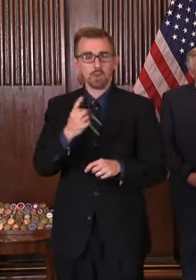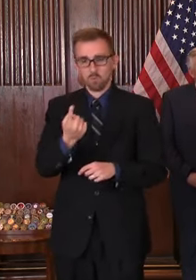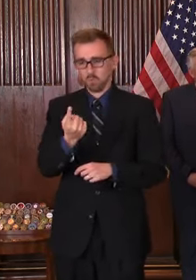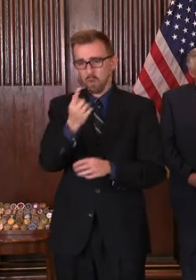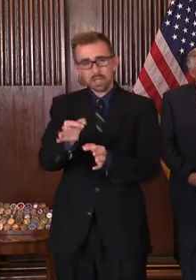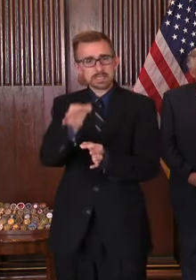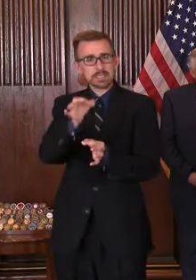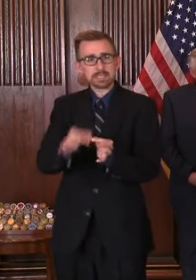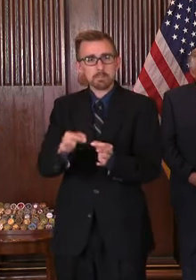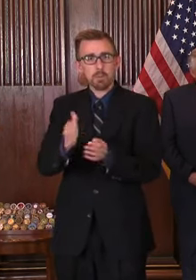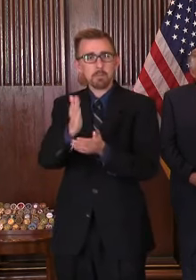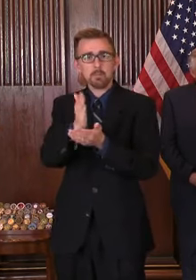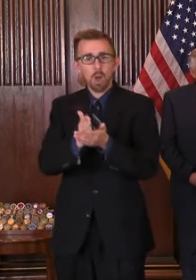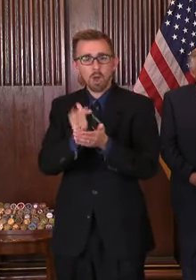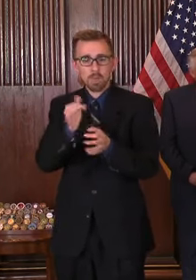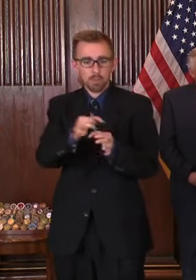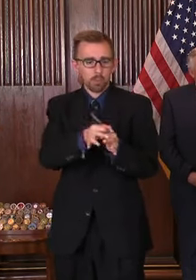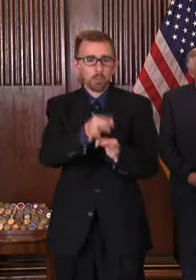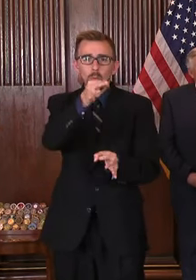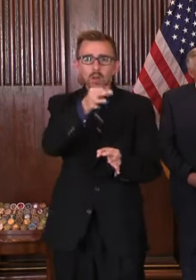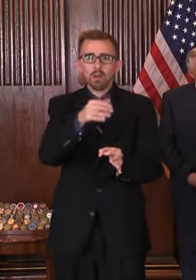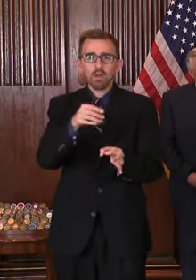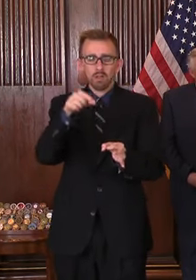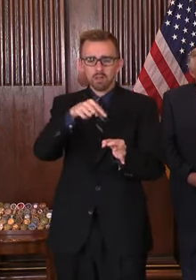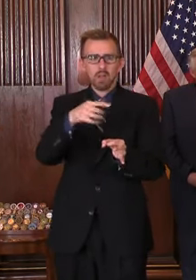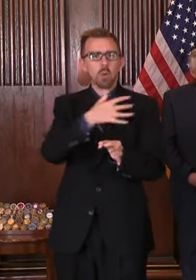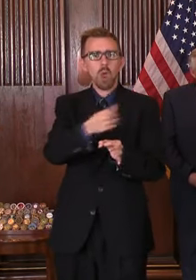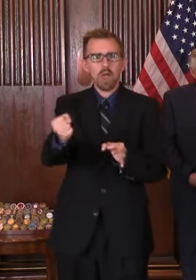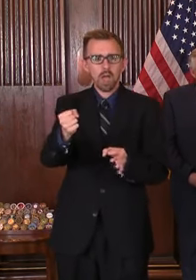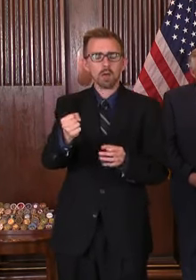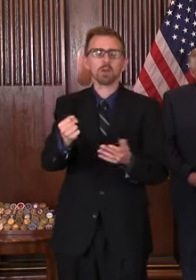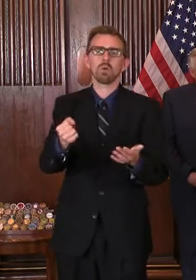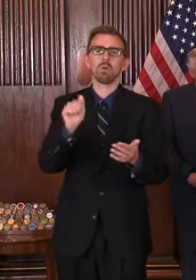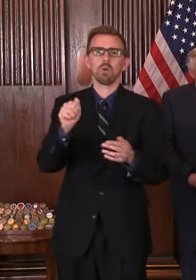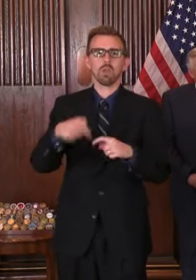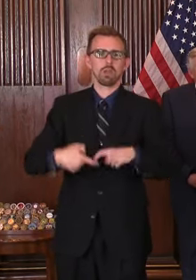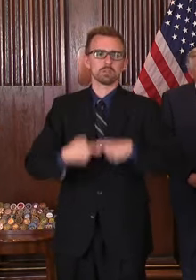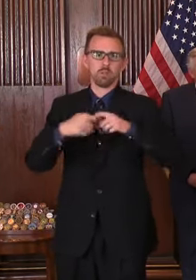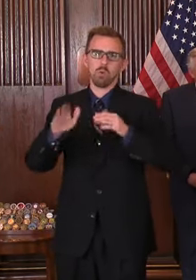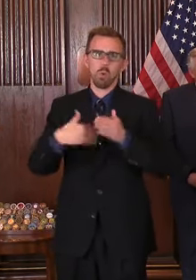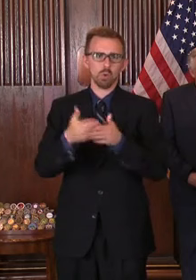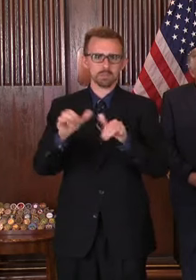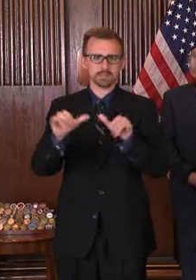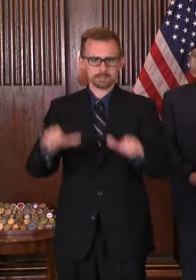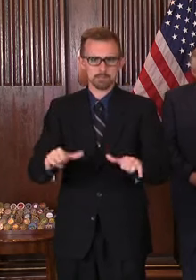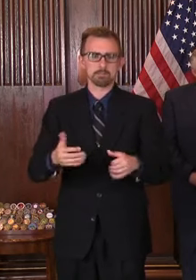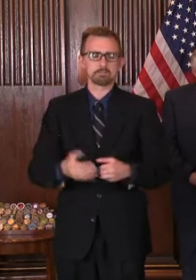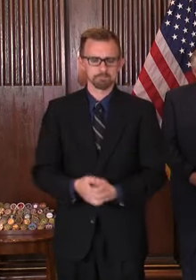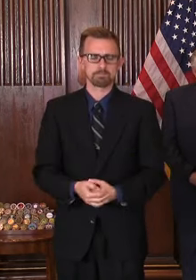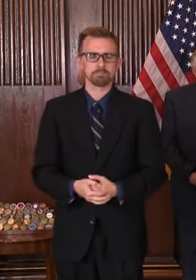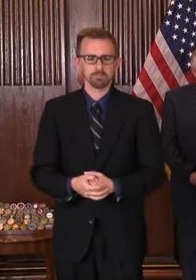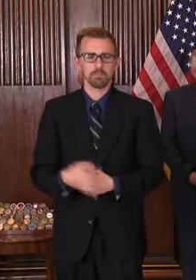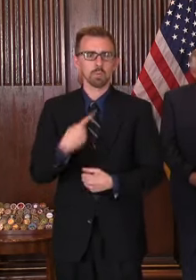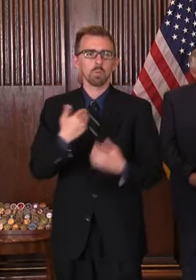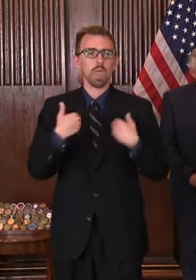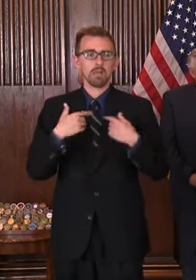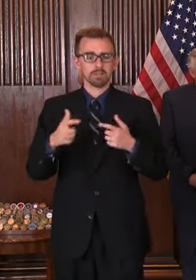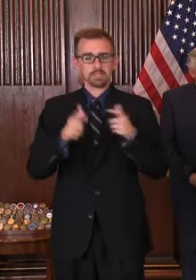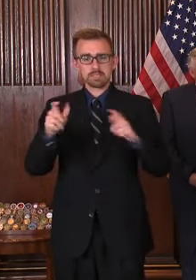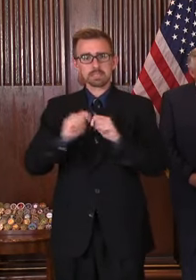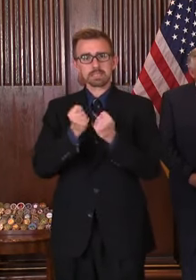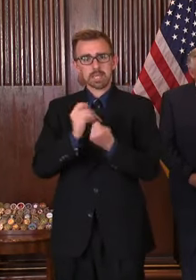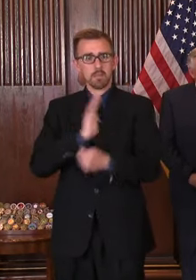simple little pipette, one little tube to draw up reagents could stop their production. So we have an entire team at our